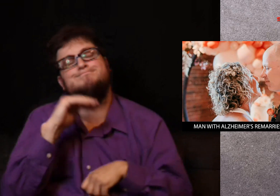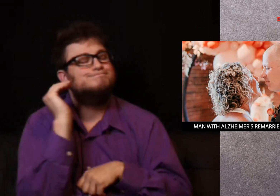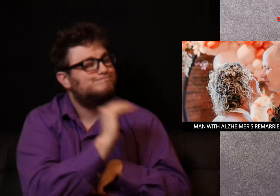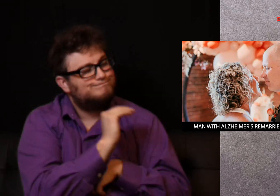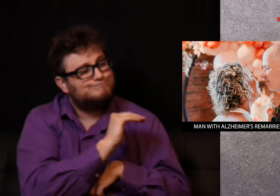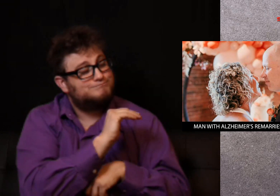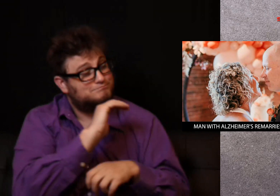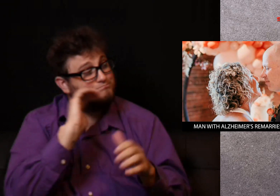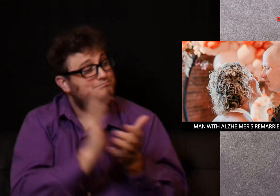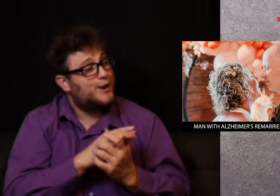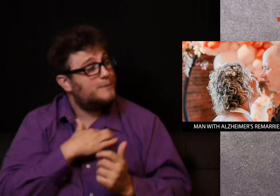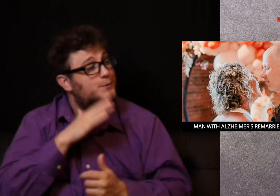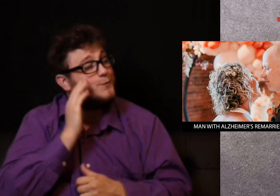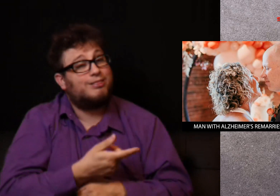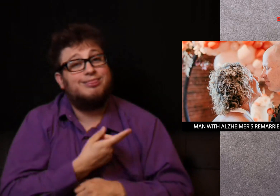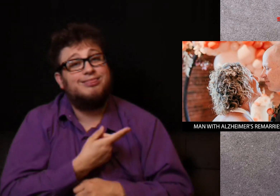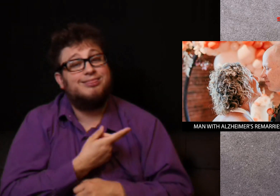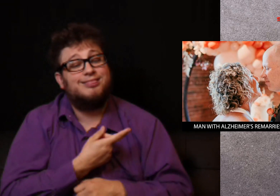cuddling on the couch.